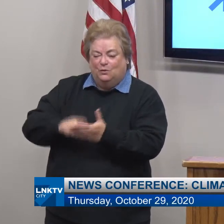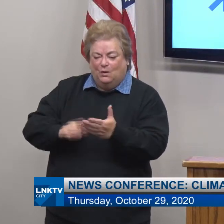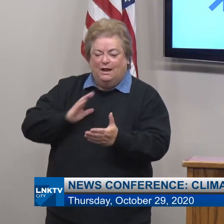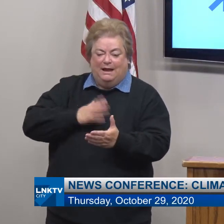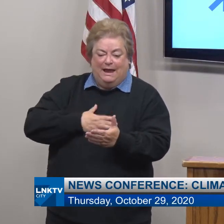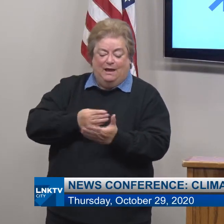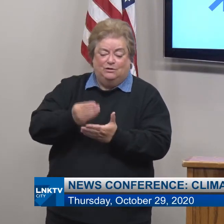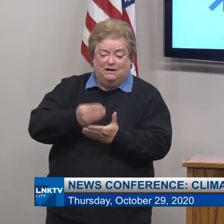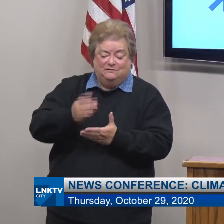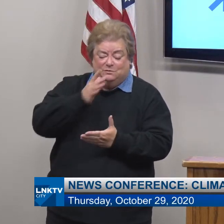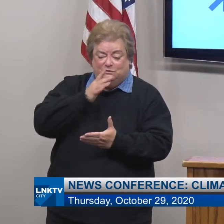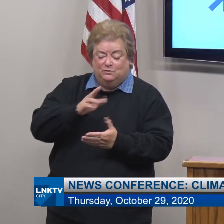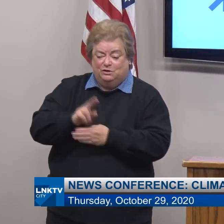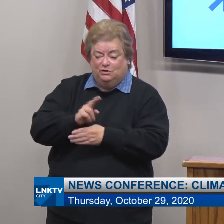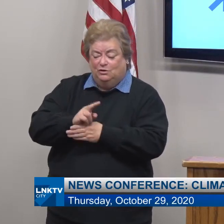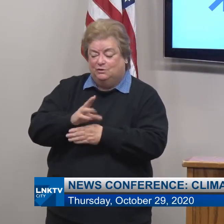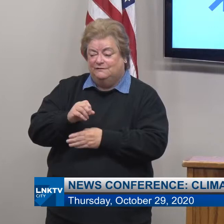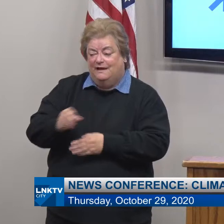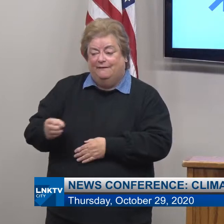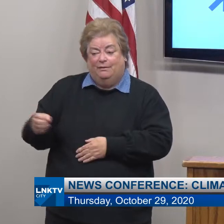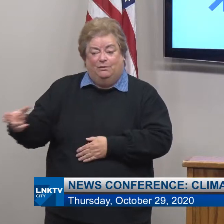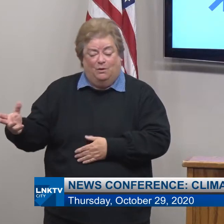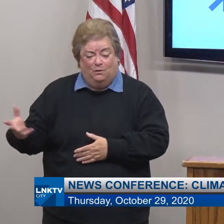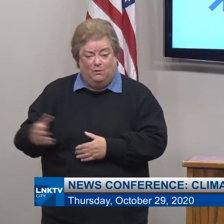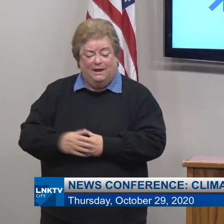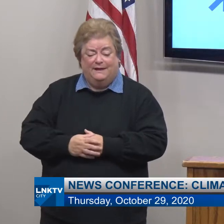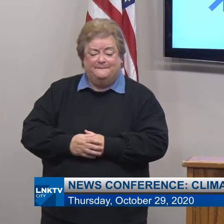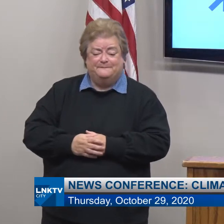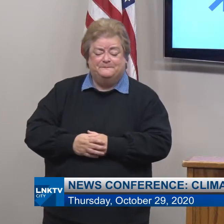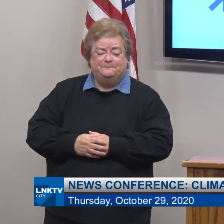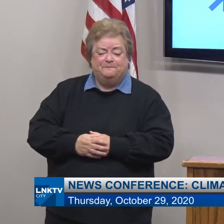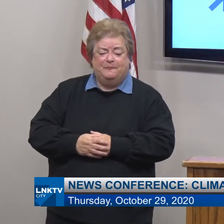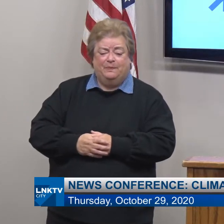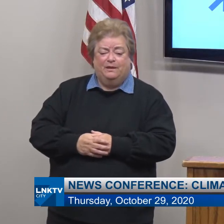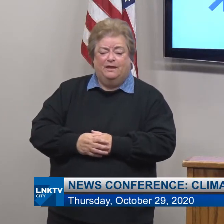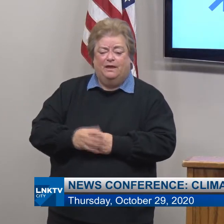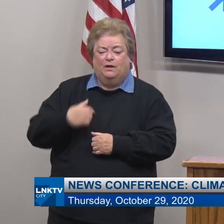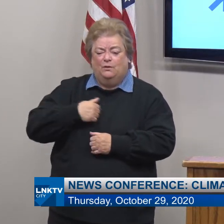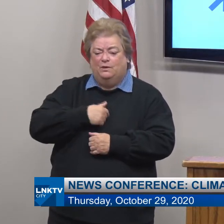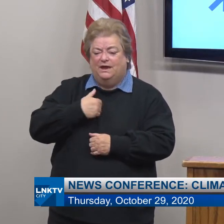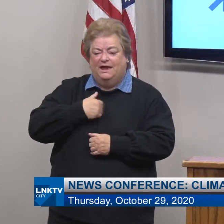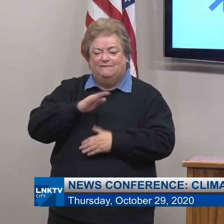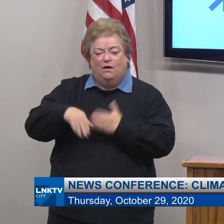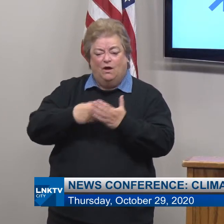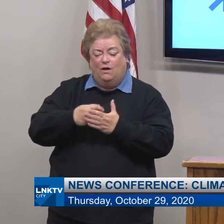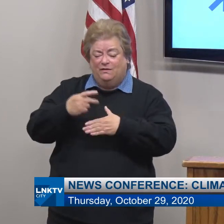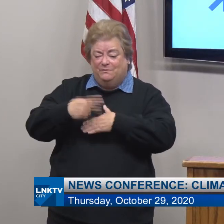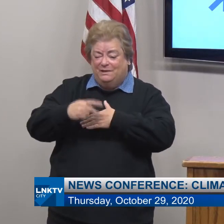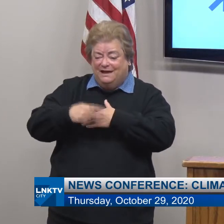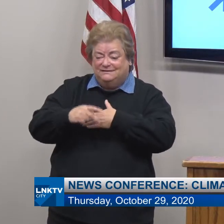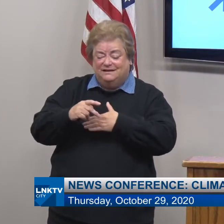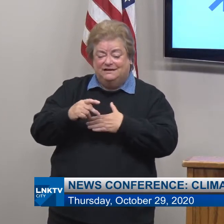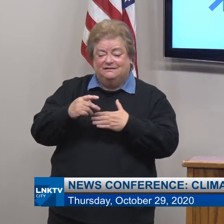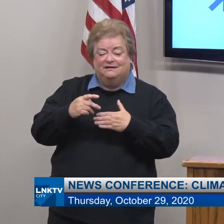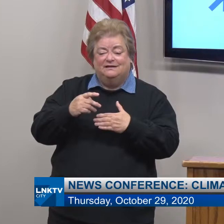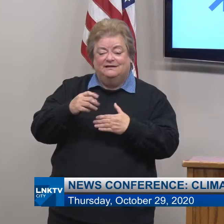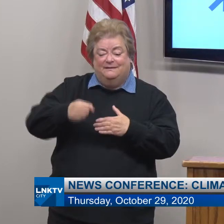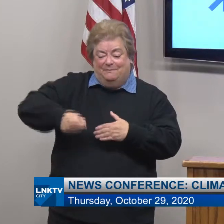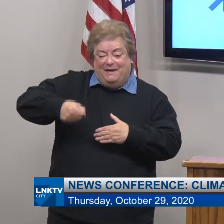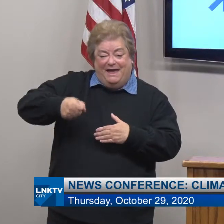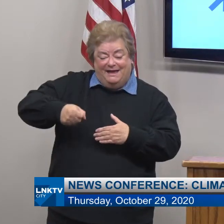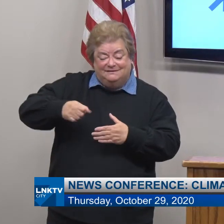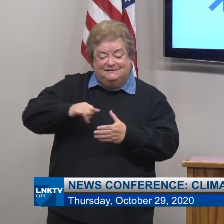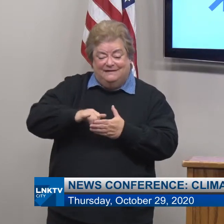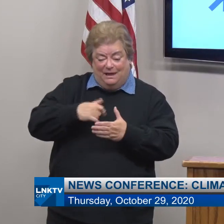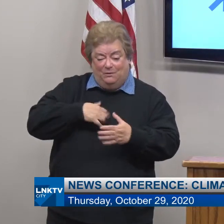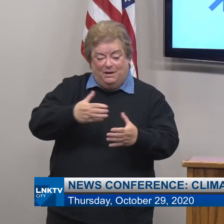ends up in the landfill. All of our stores collect those plastic shopping bags for recycling. The plastic bags